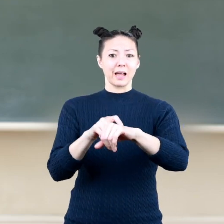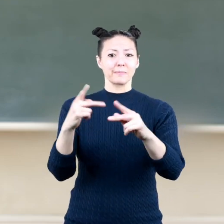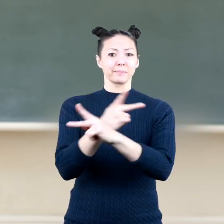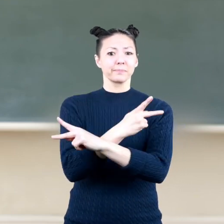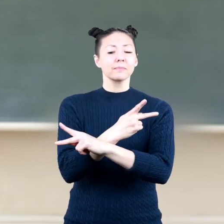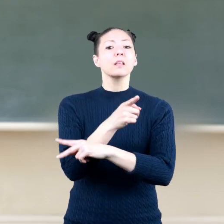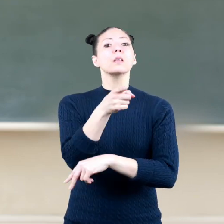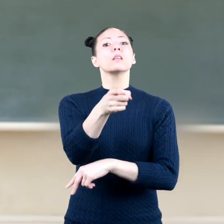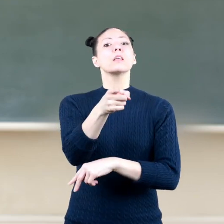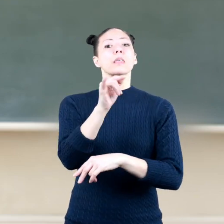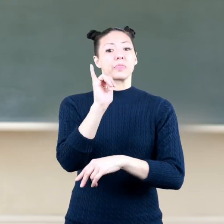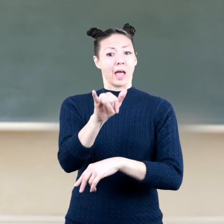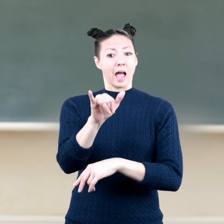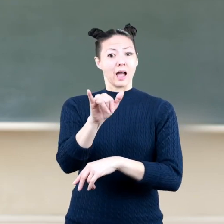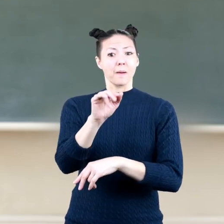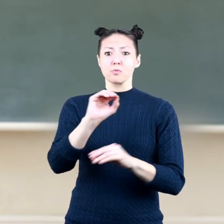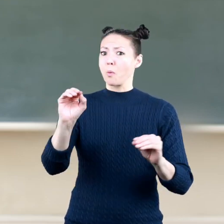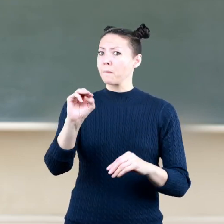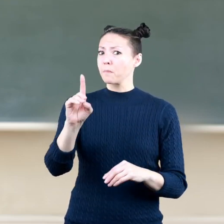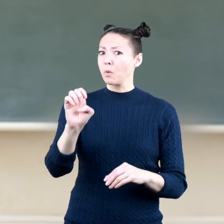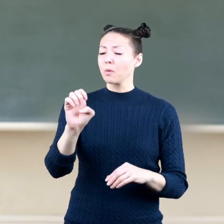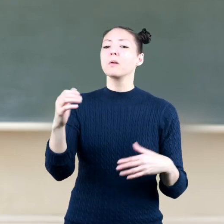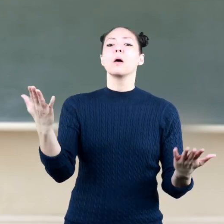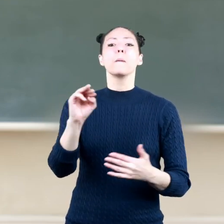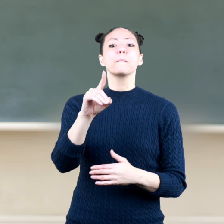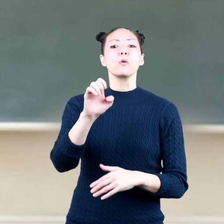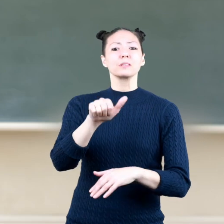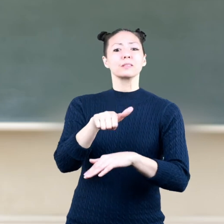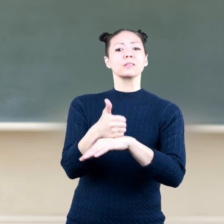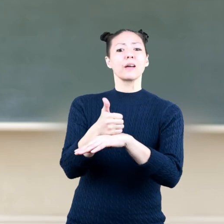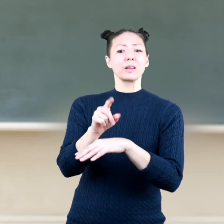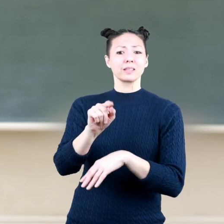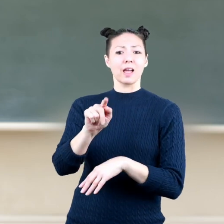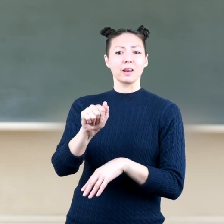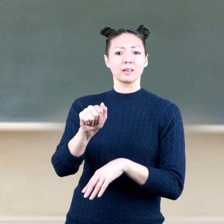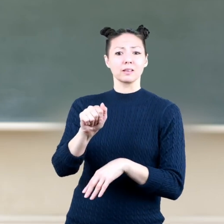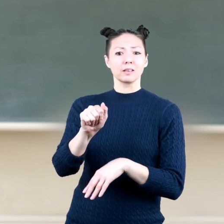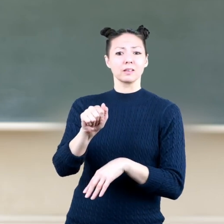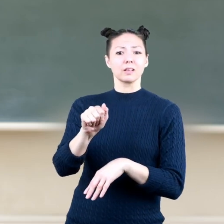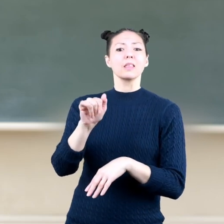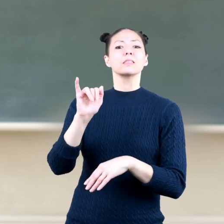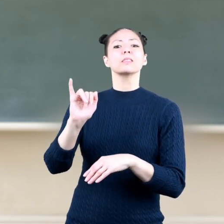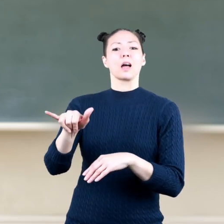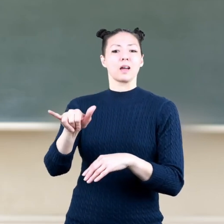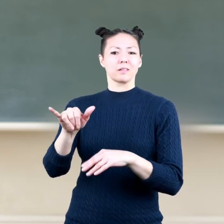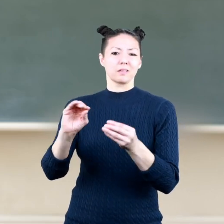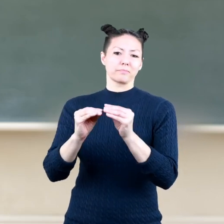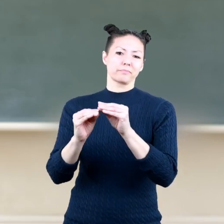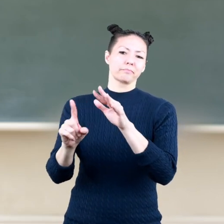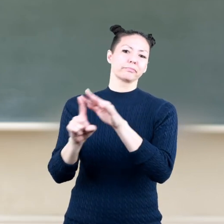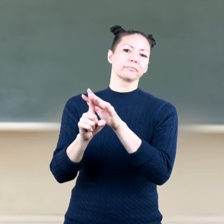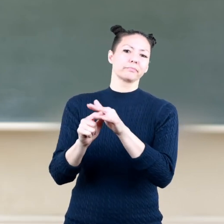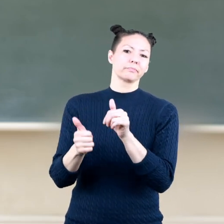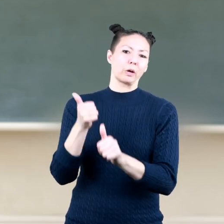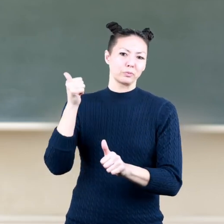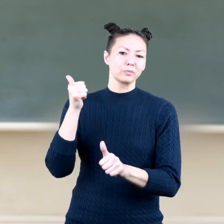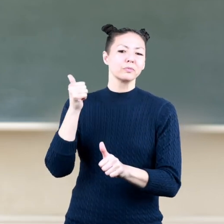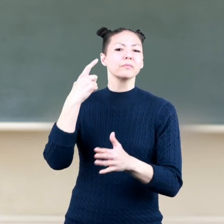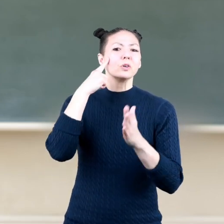then there is no mode the mode for a set of data is the number appearing the most for example